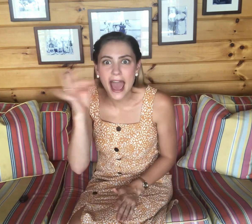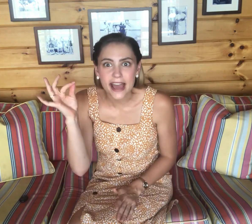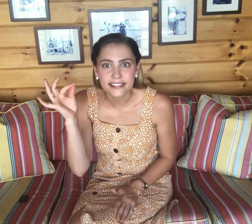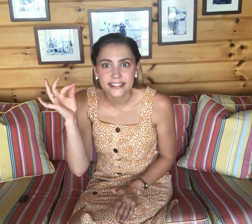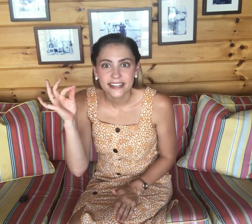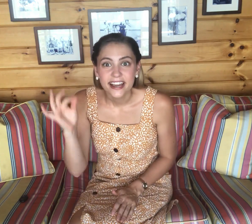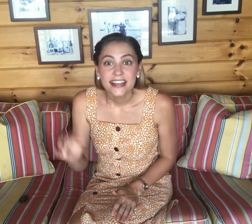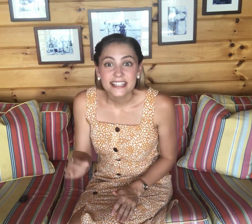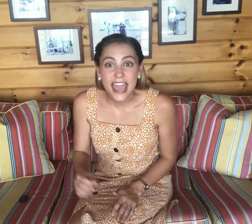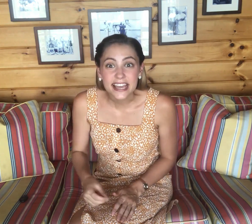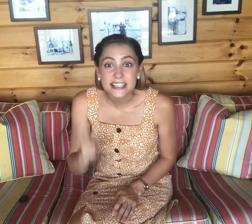Perfect.